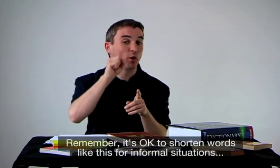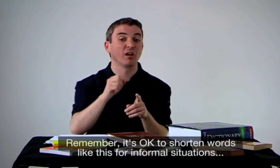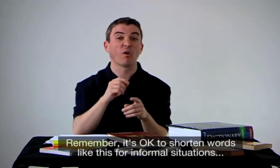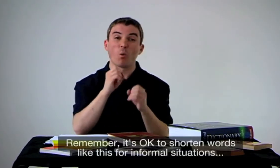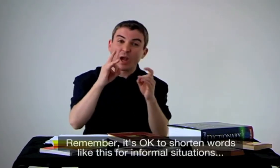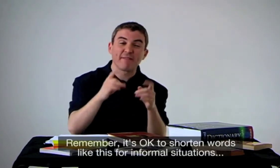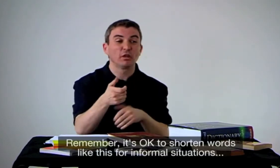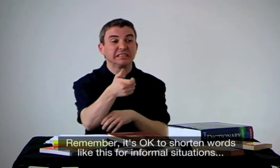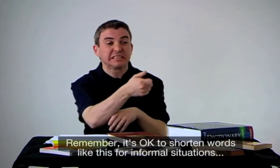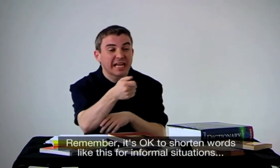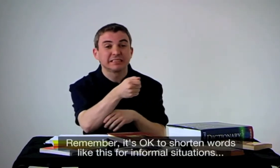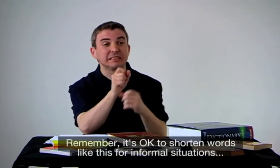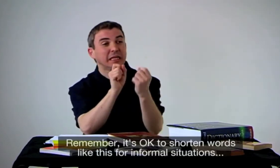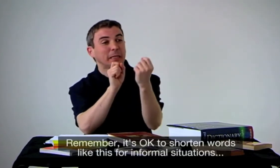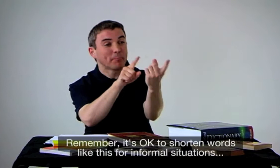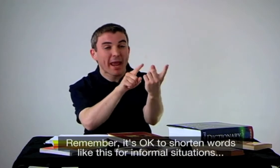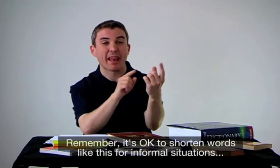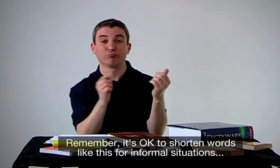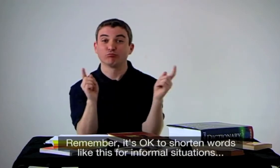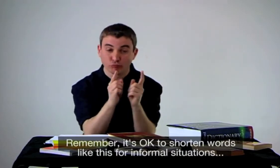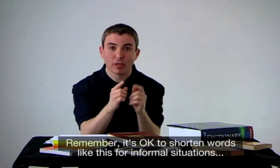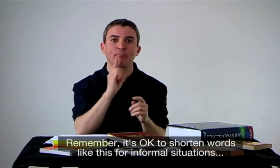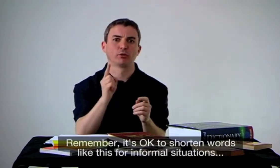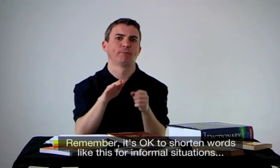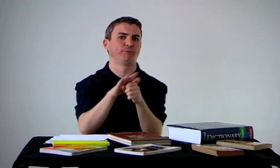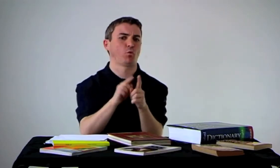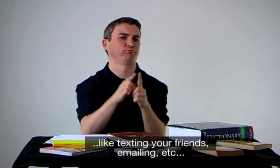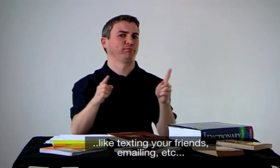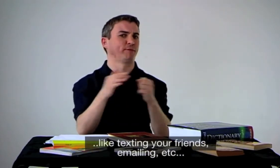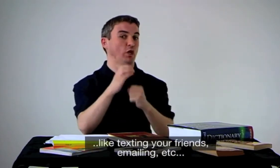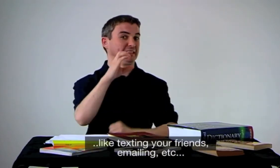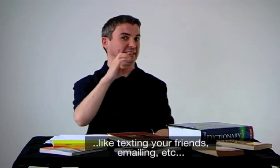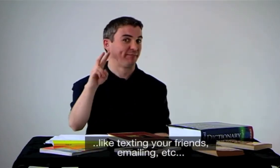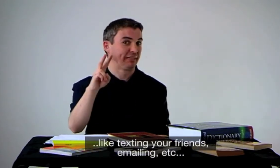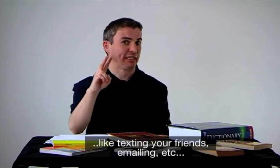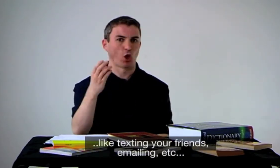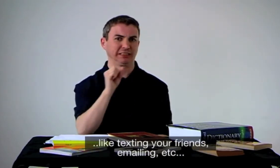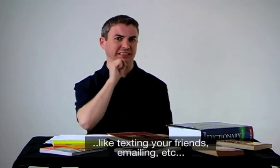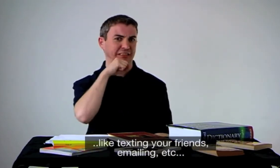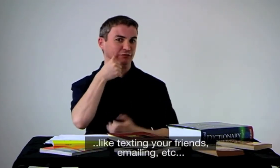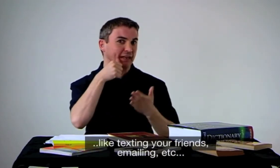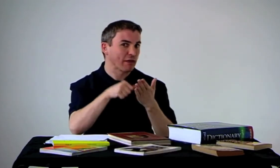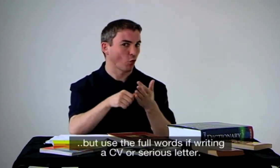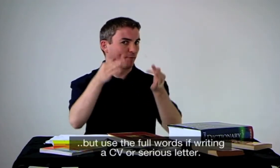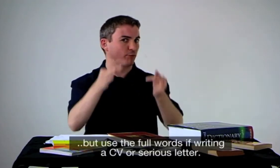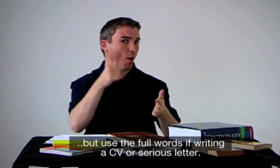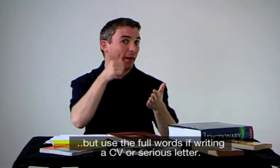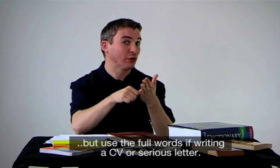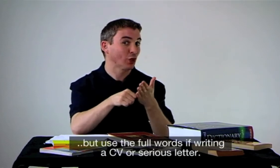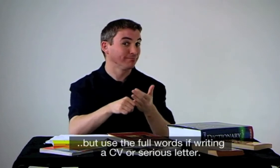Remember, it's okay to shorten words like this for informal situations like texting your friends, emailing, etc. But use the full words if you're writing a